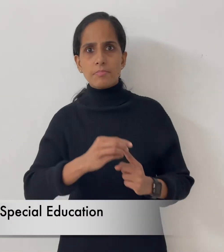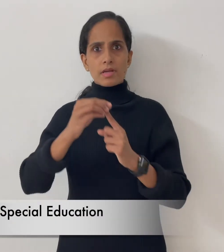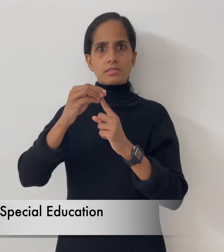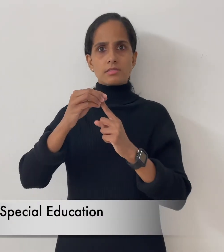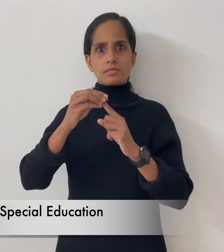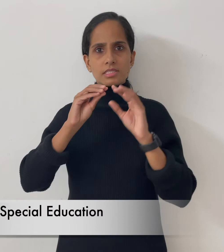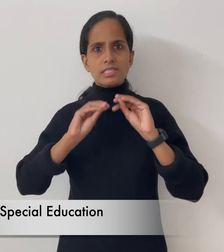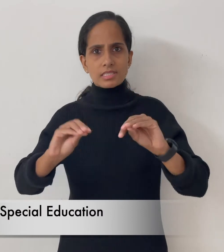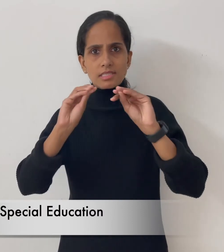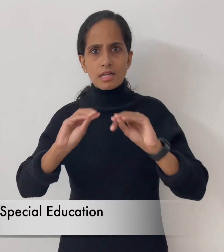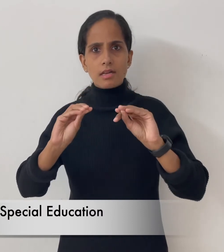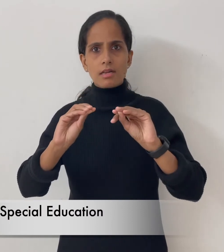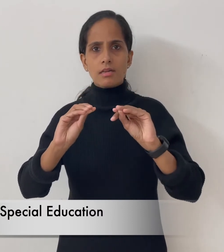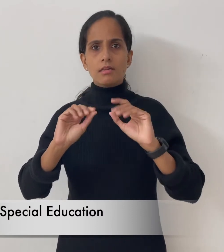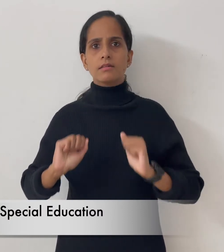Special education.